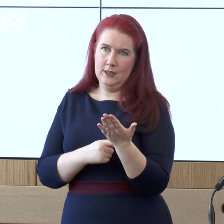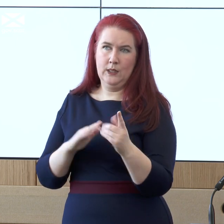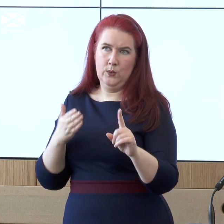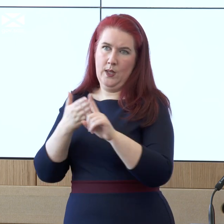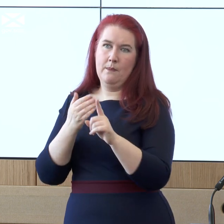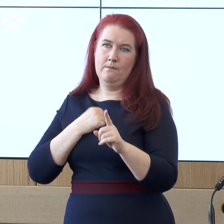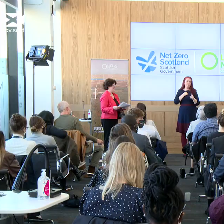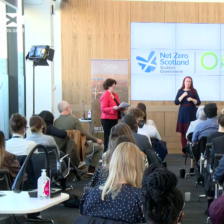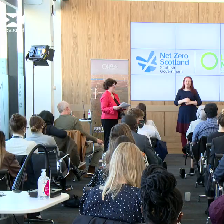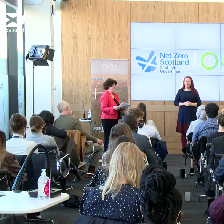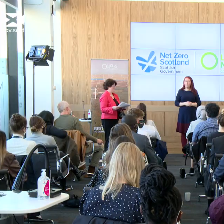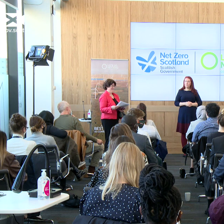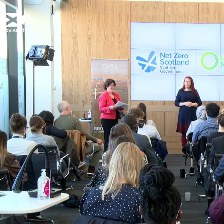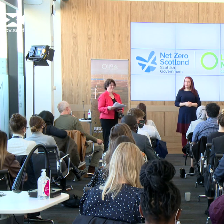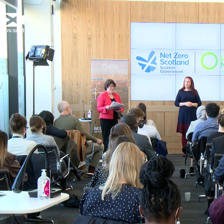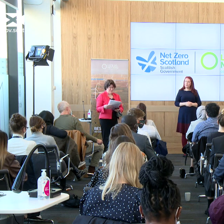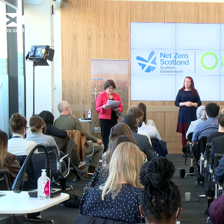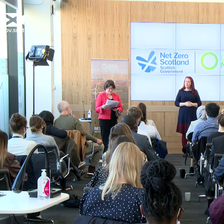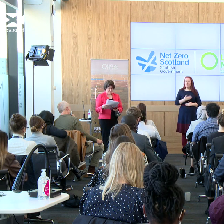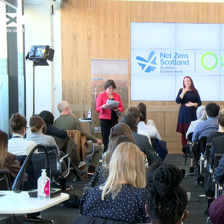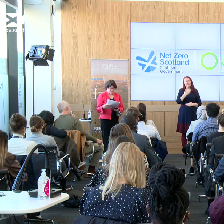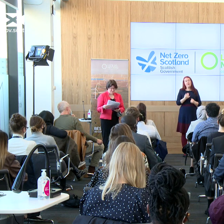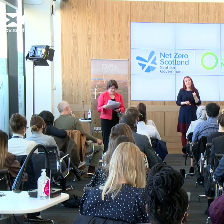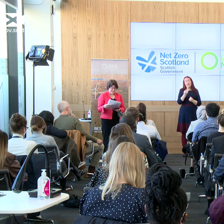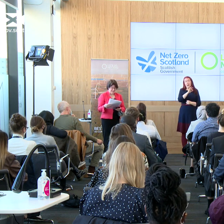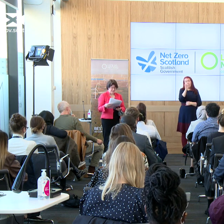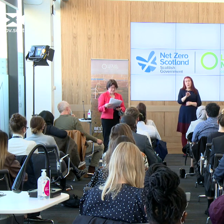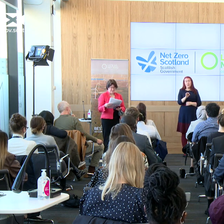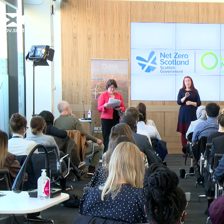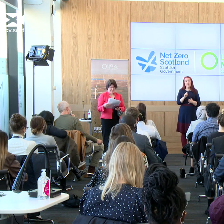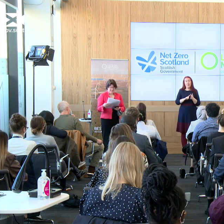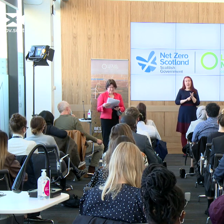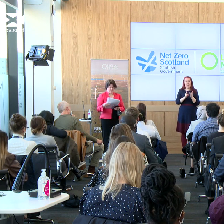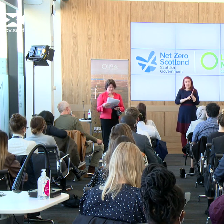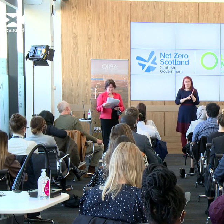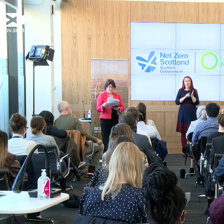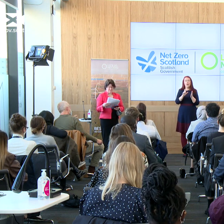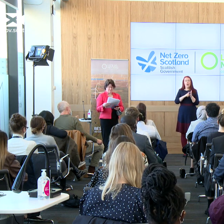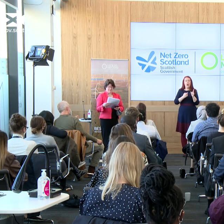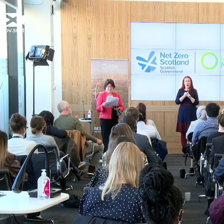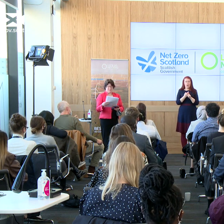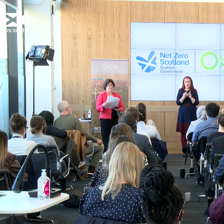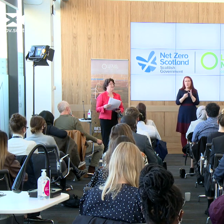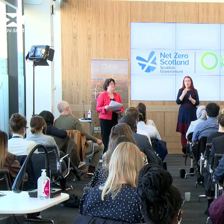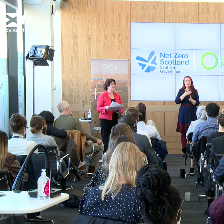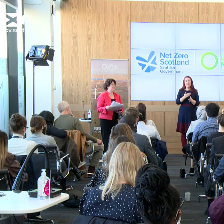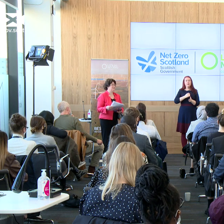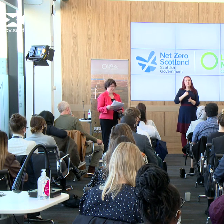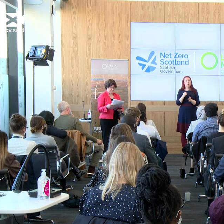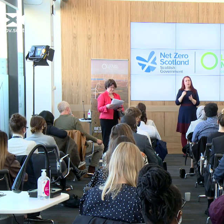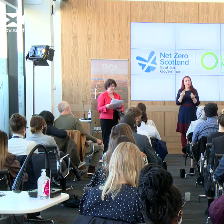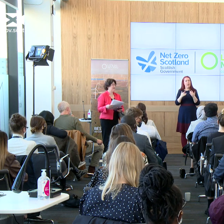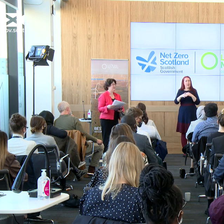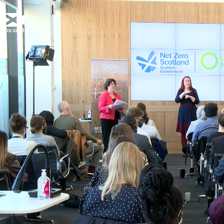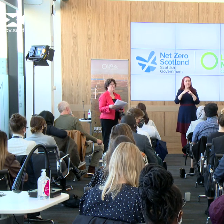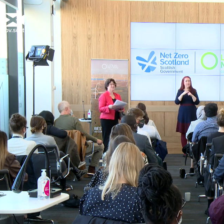have set. Thank you. And the final question is from Ellie Clark, another member of the Scotland's Climate Assembly.